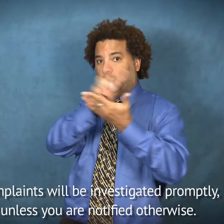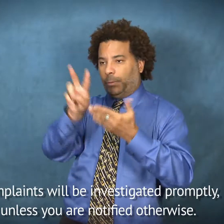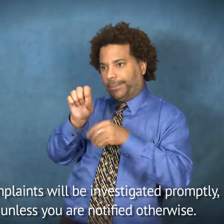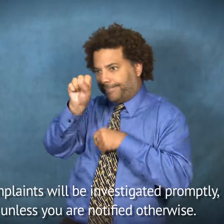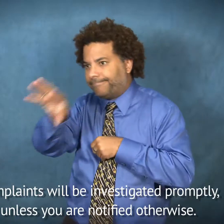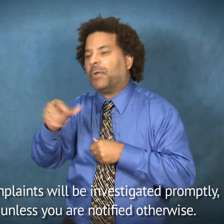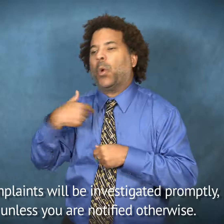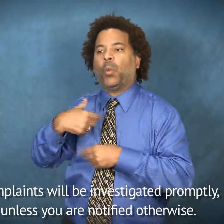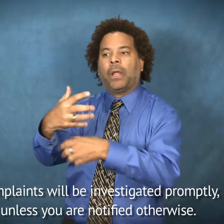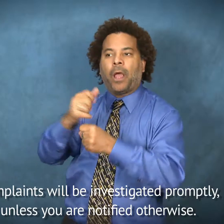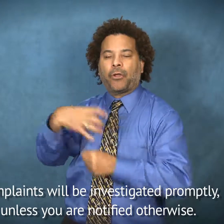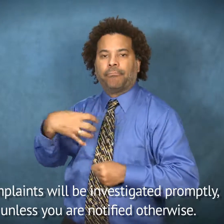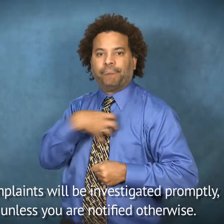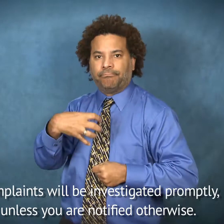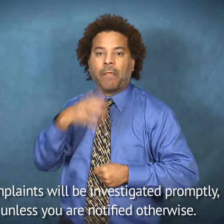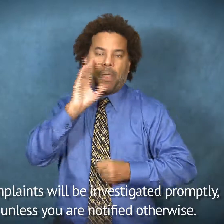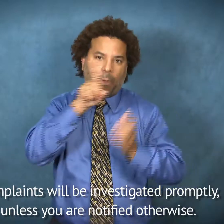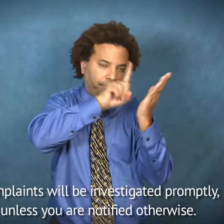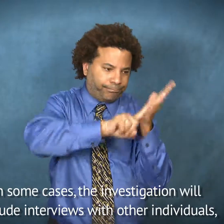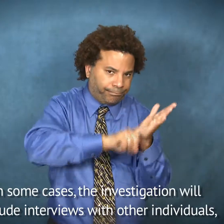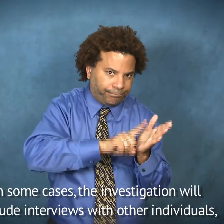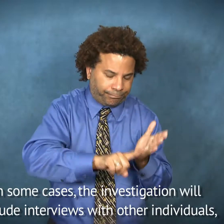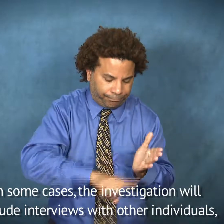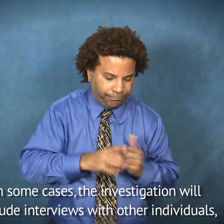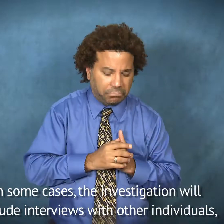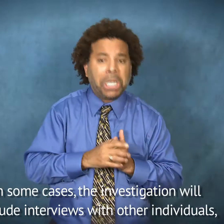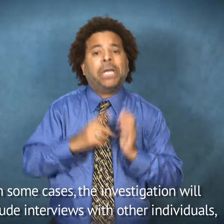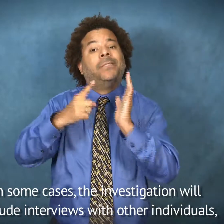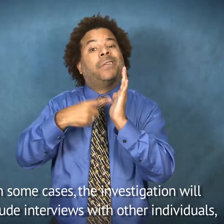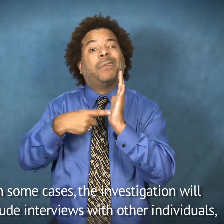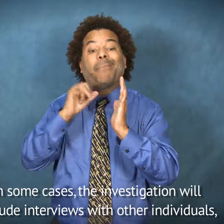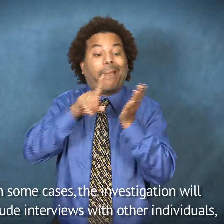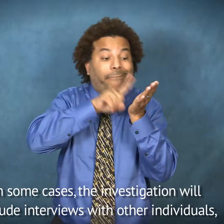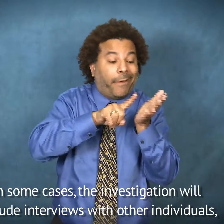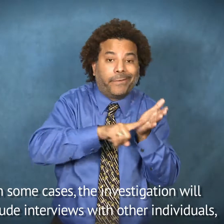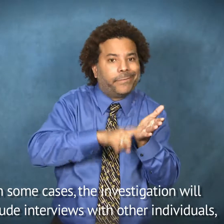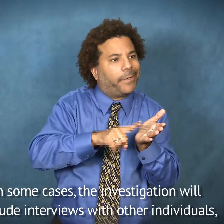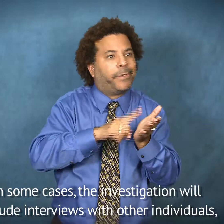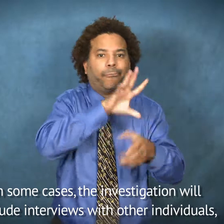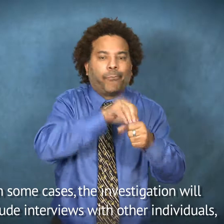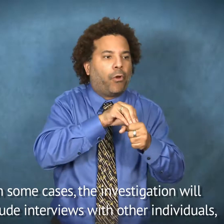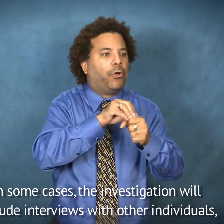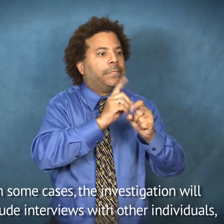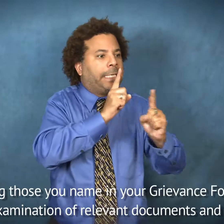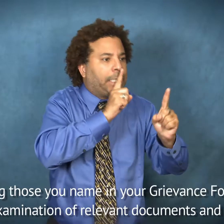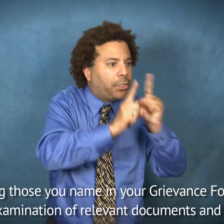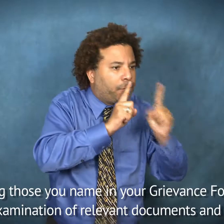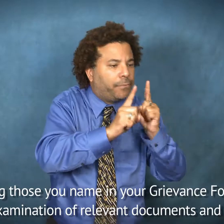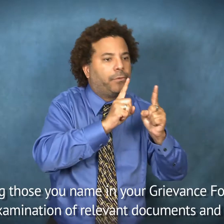will be investigated promptly unless you are notified otherwise. In some cases, the investigation will include interviews with other individuals, including those you